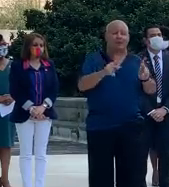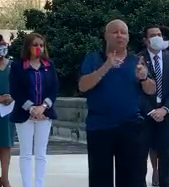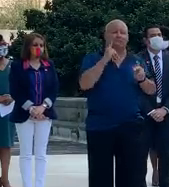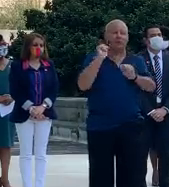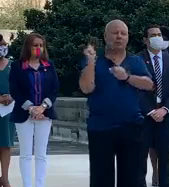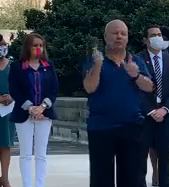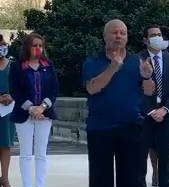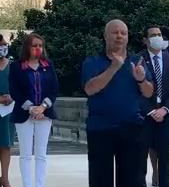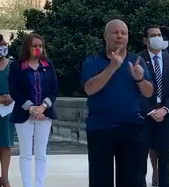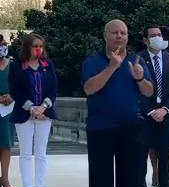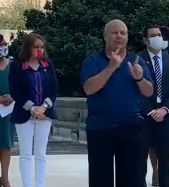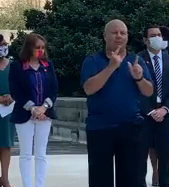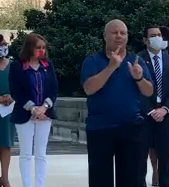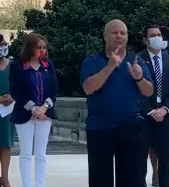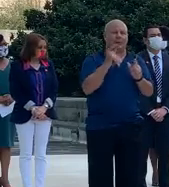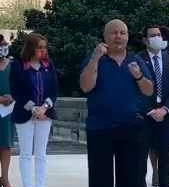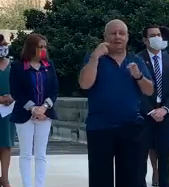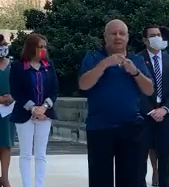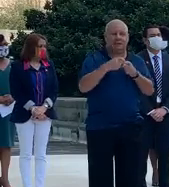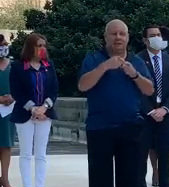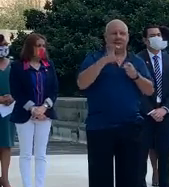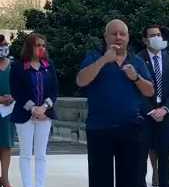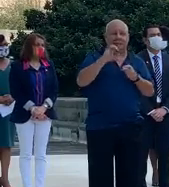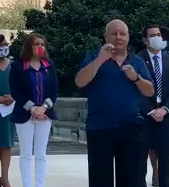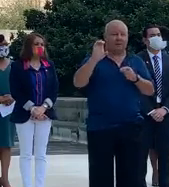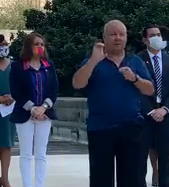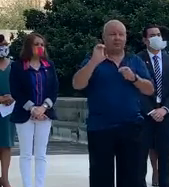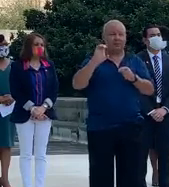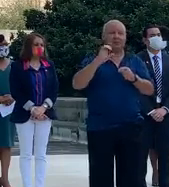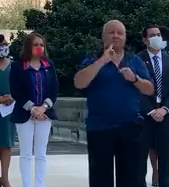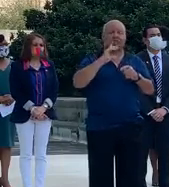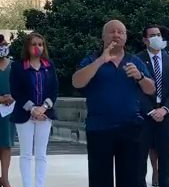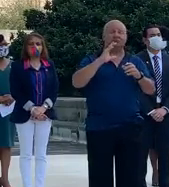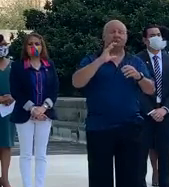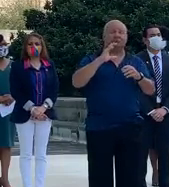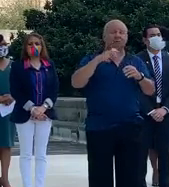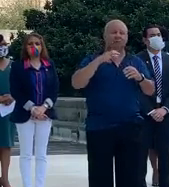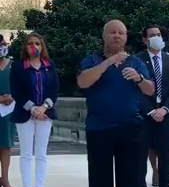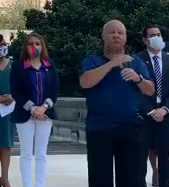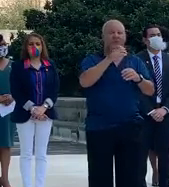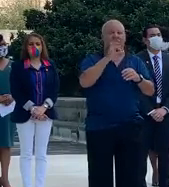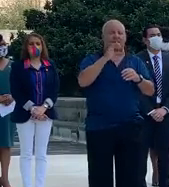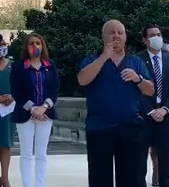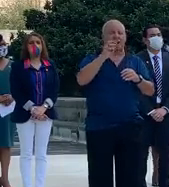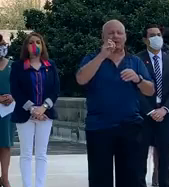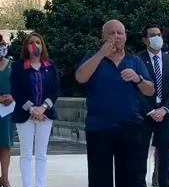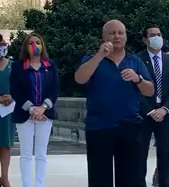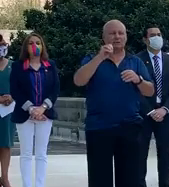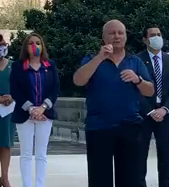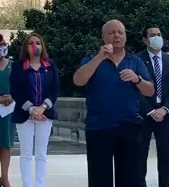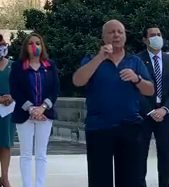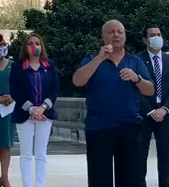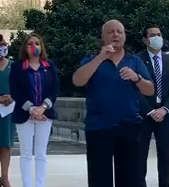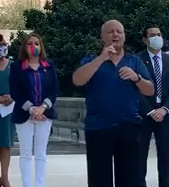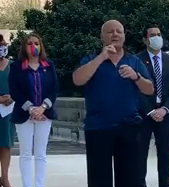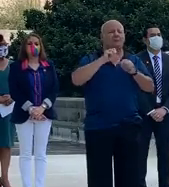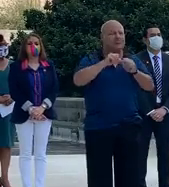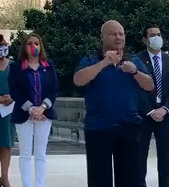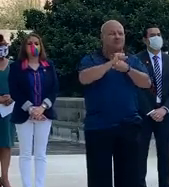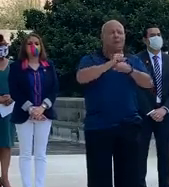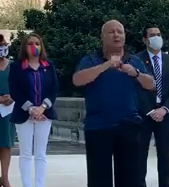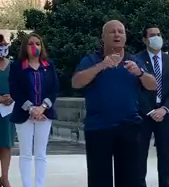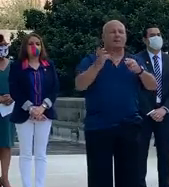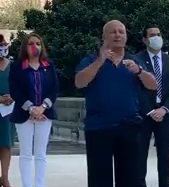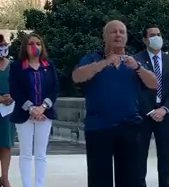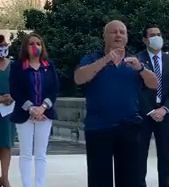Chamber of Commerce is committed to continue working, building bridges, advocating for our